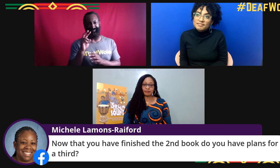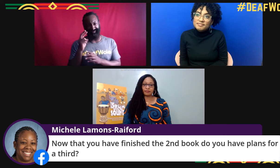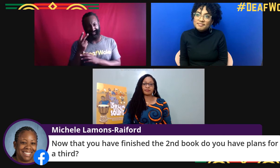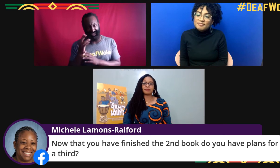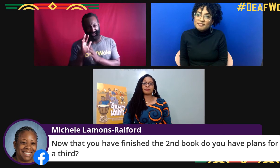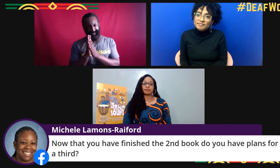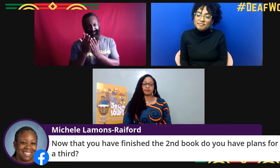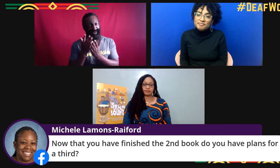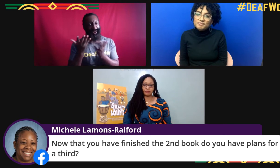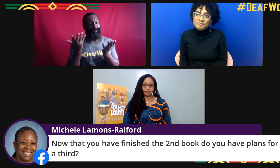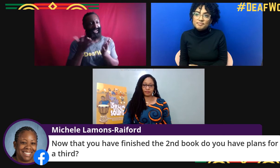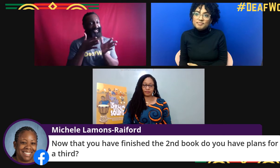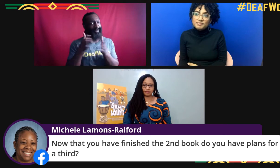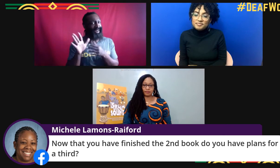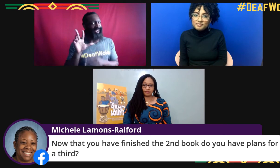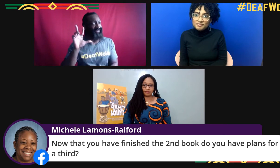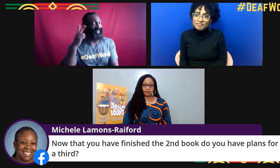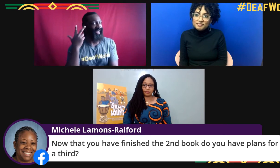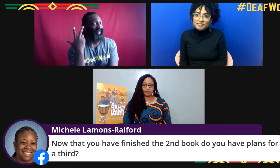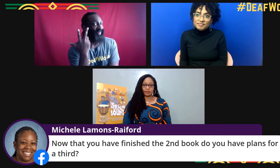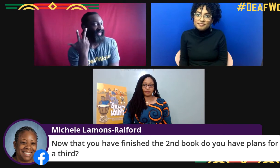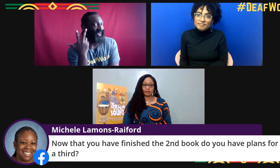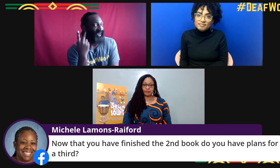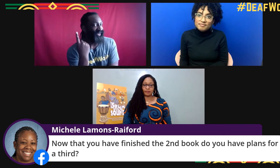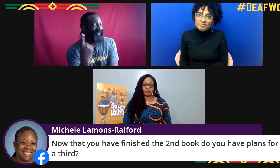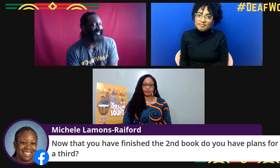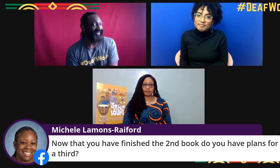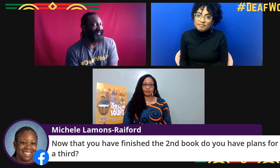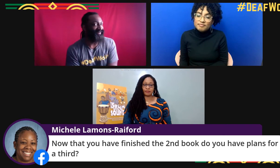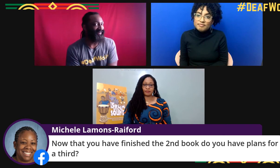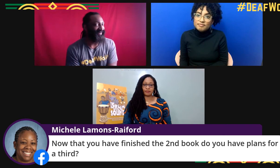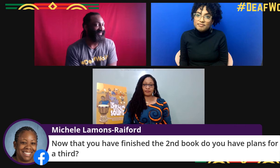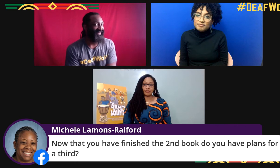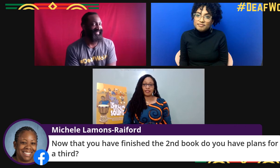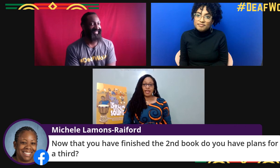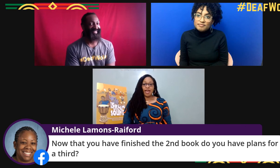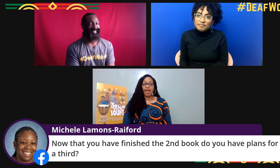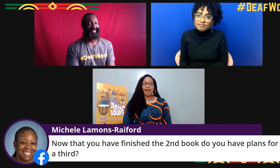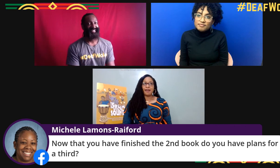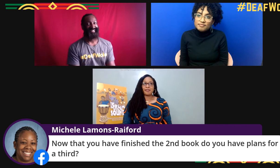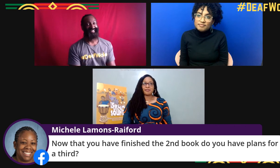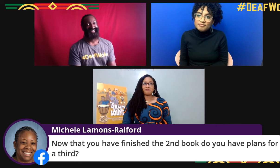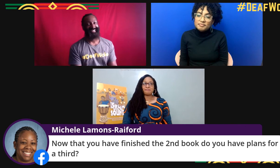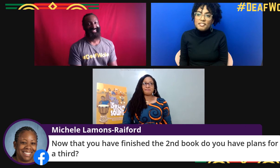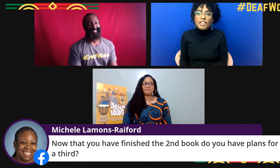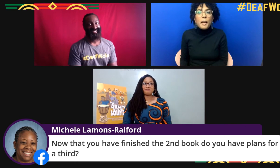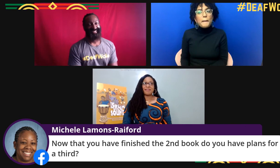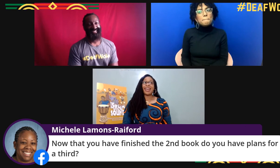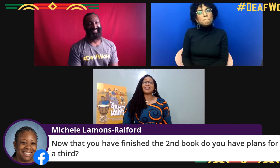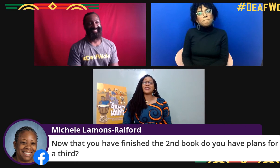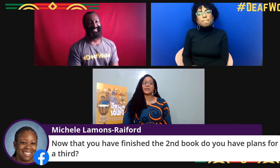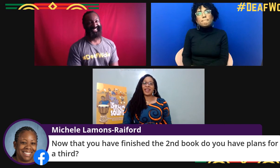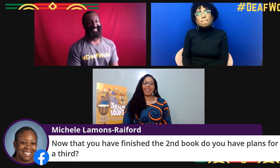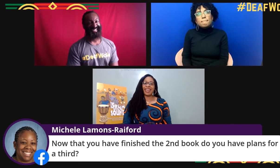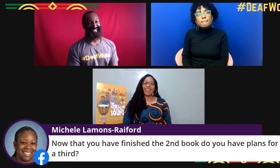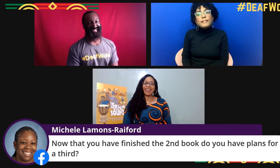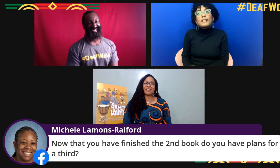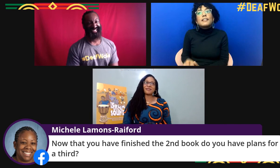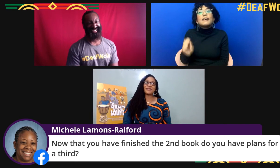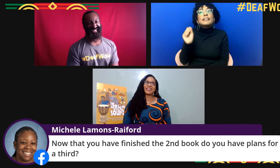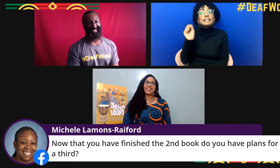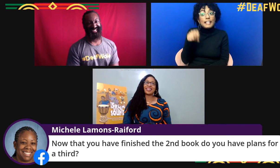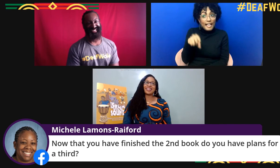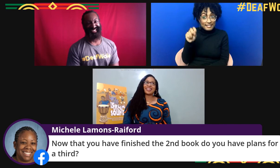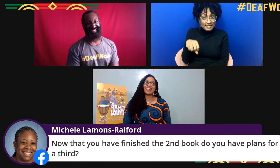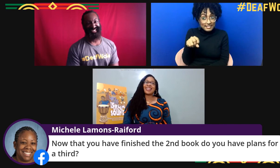So now that you have finished the second book, do you have plans for a third? I do. I